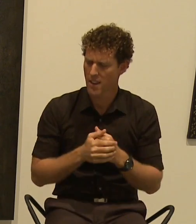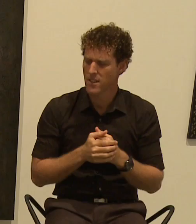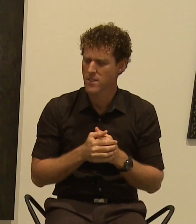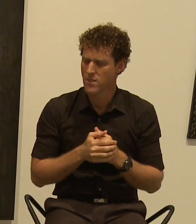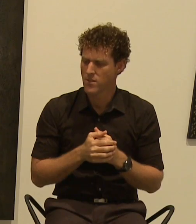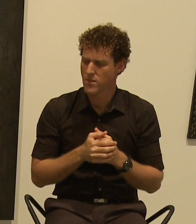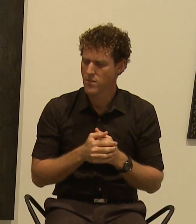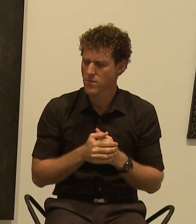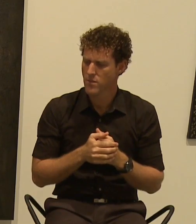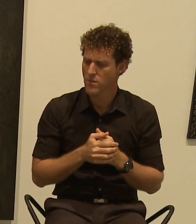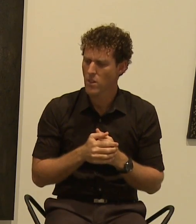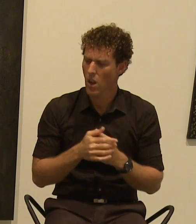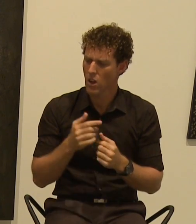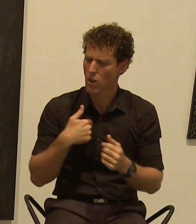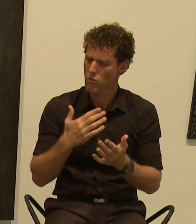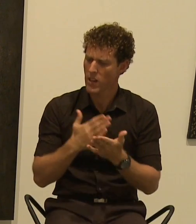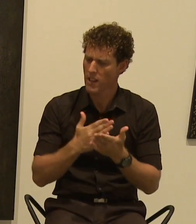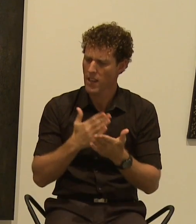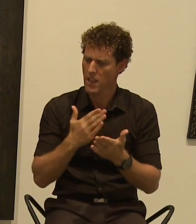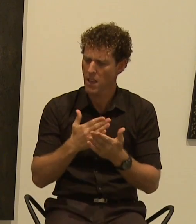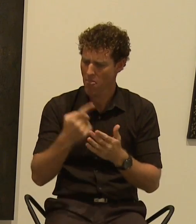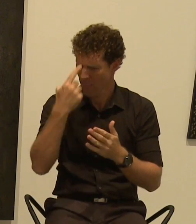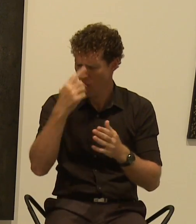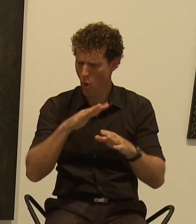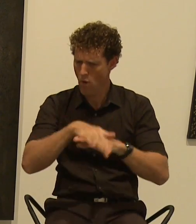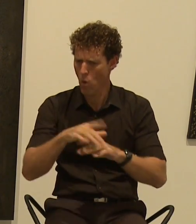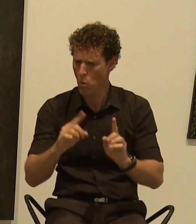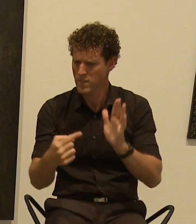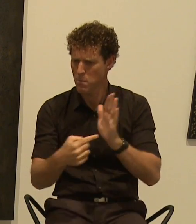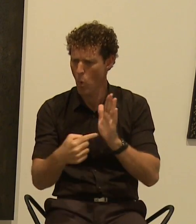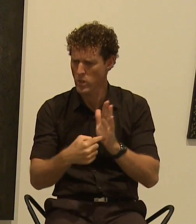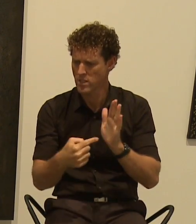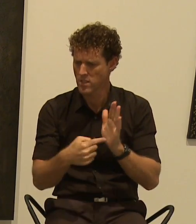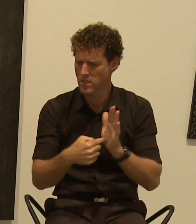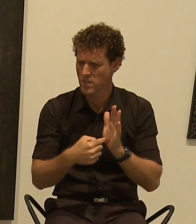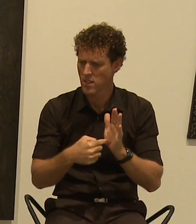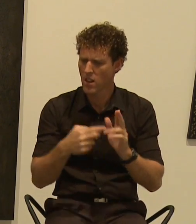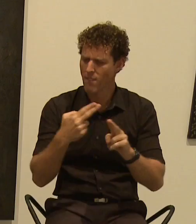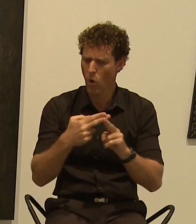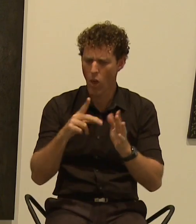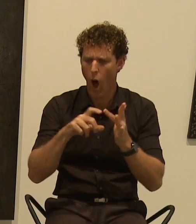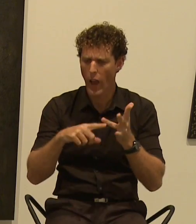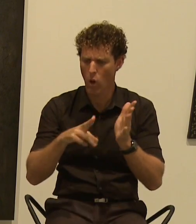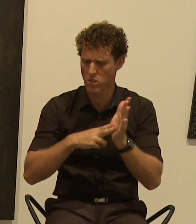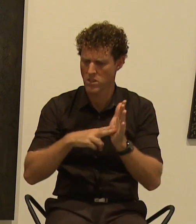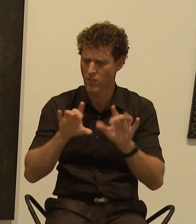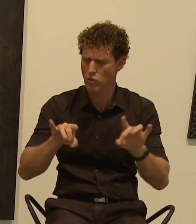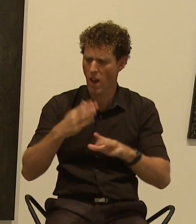and I was really interested in the importance placed on these icons,